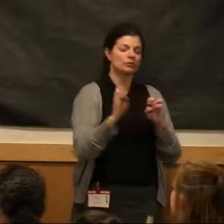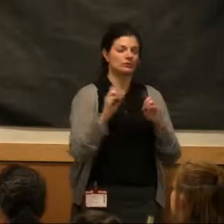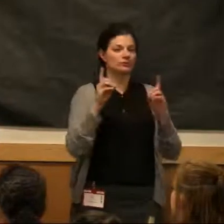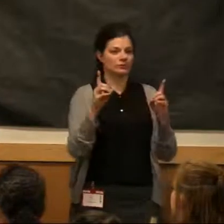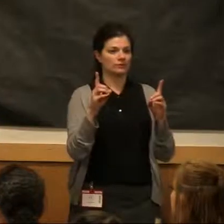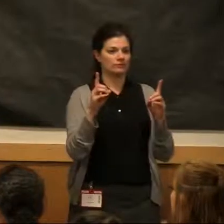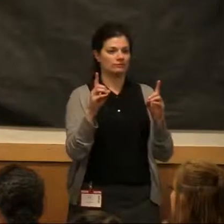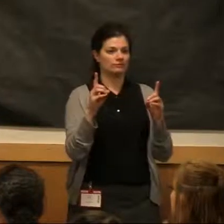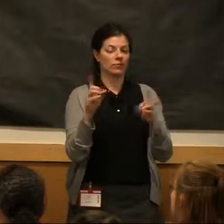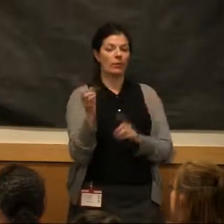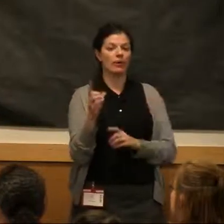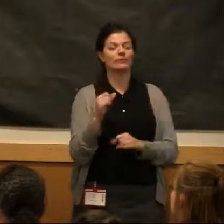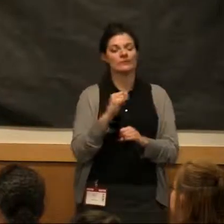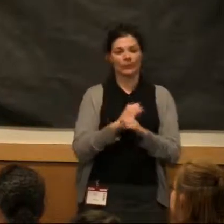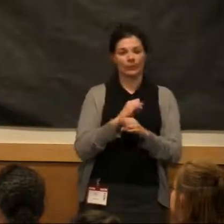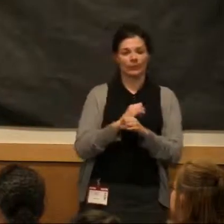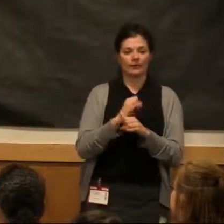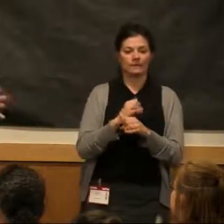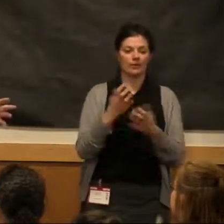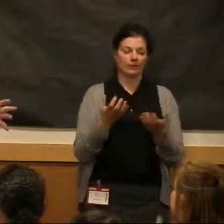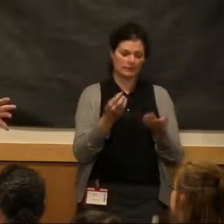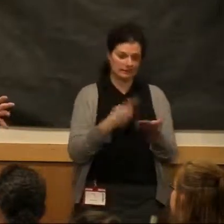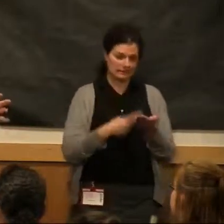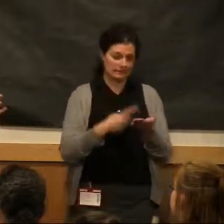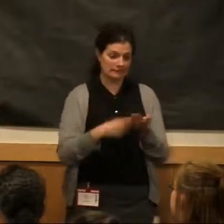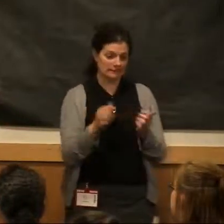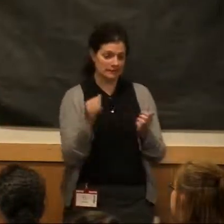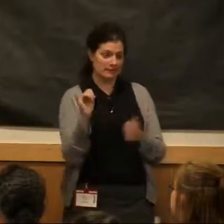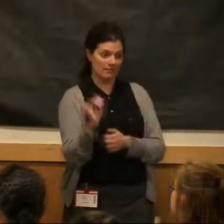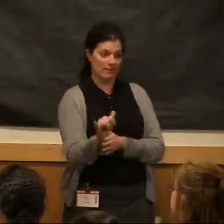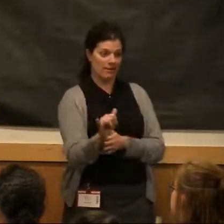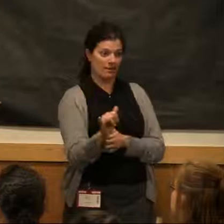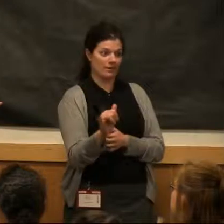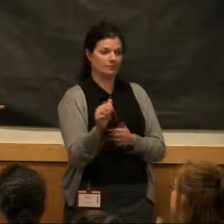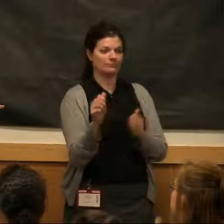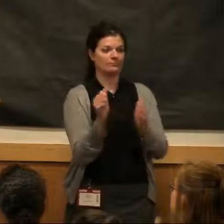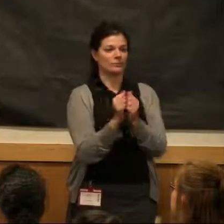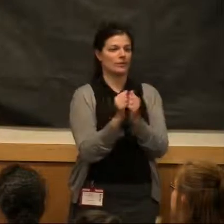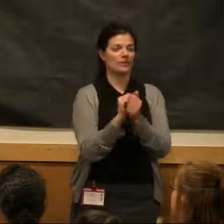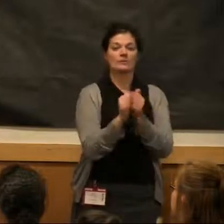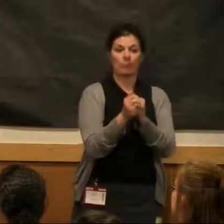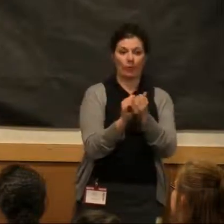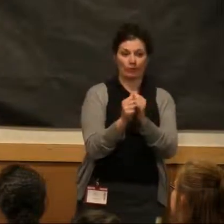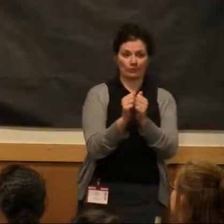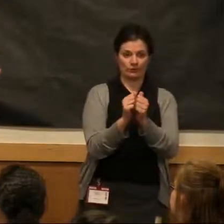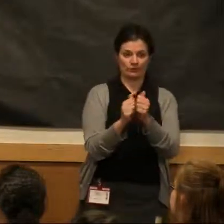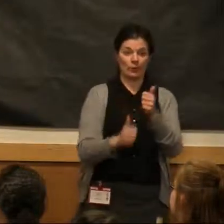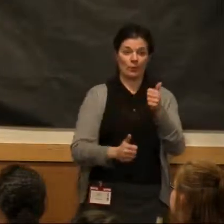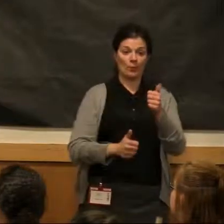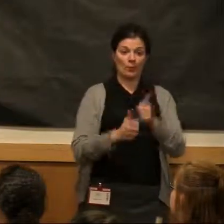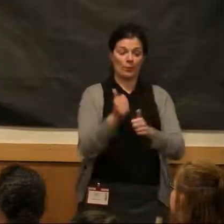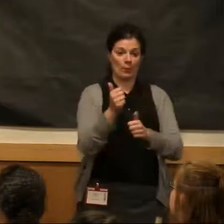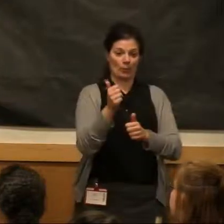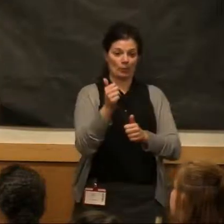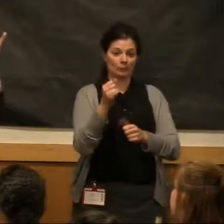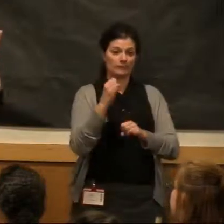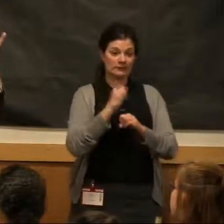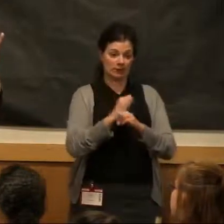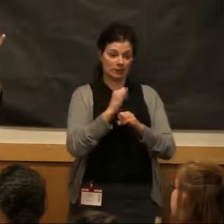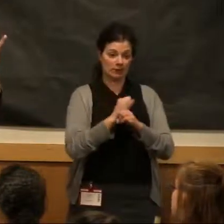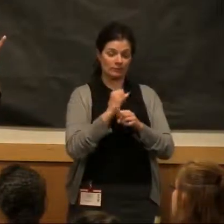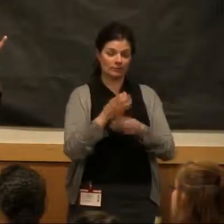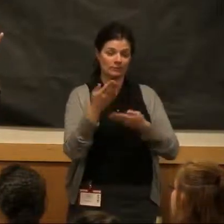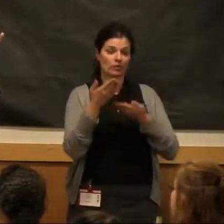I want to talk about how to do that in the world of sports. Most college campuses will offer